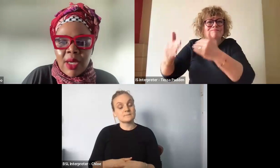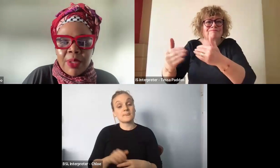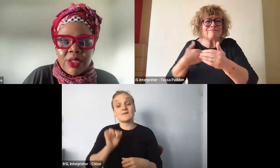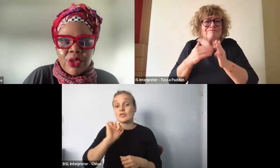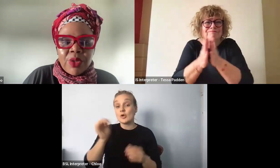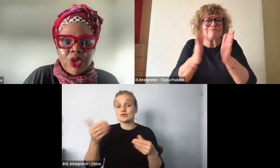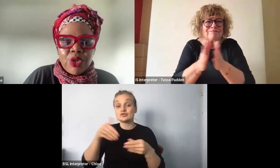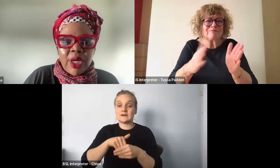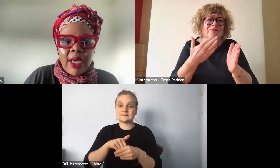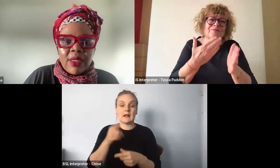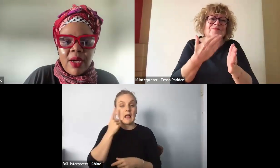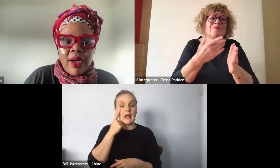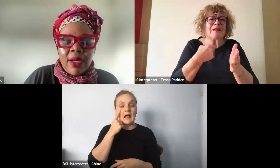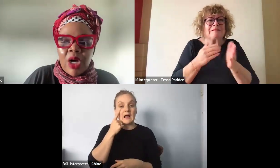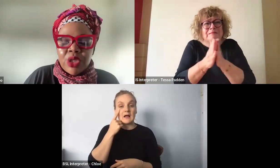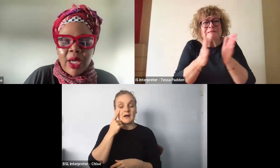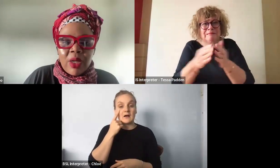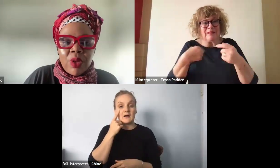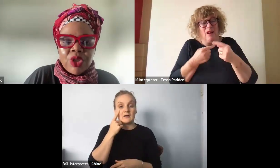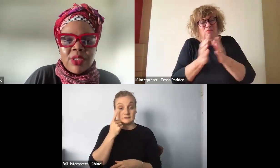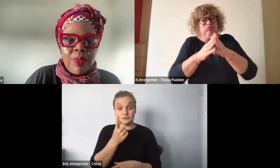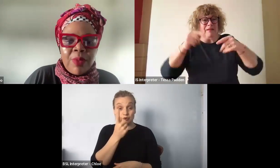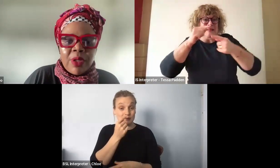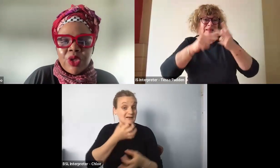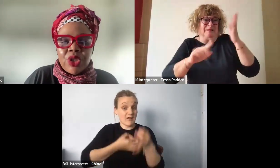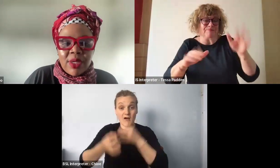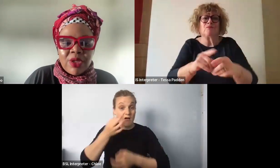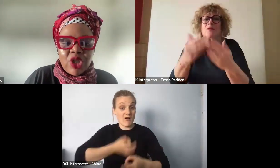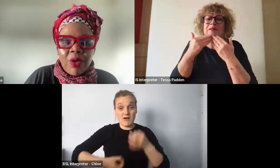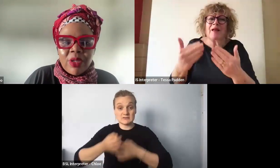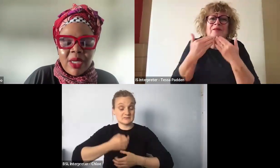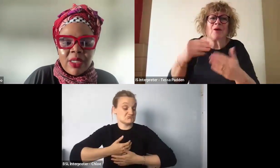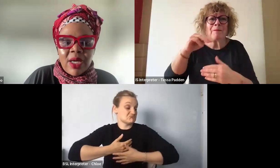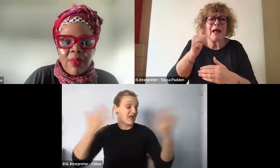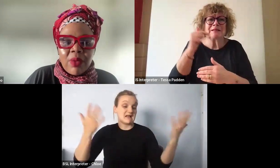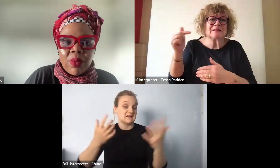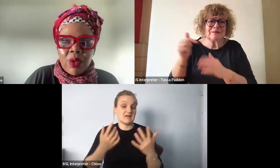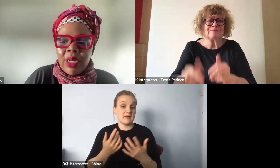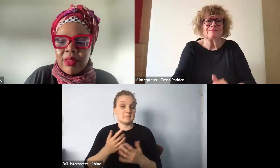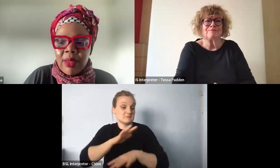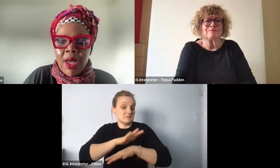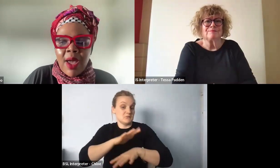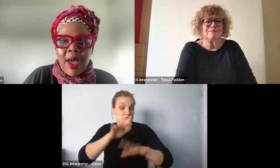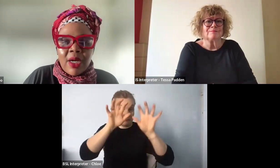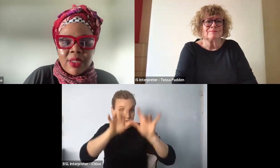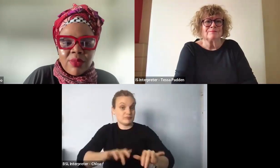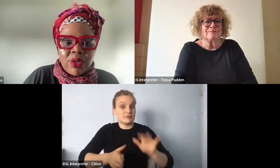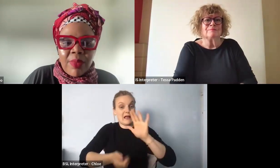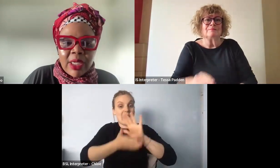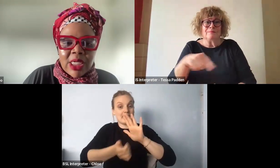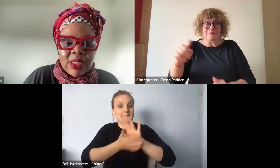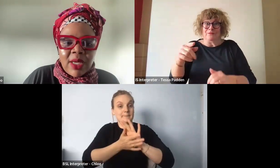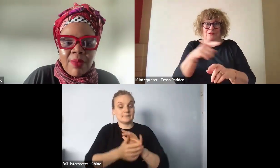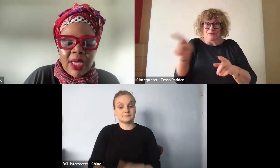us, please note that you can ask any questions, pop in the questions in the chat box at any time, and we will collate them and ask